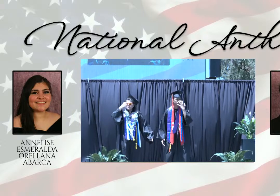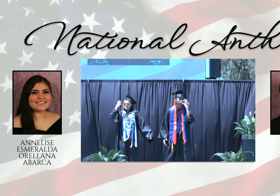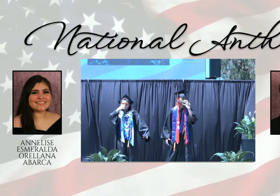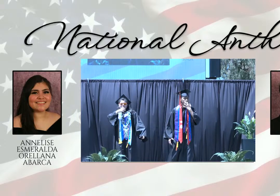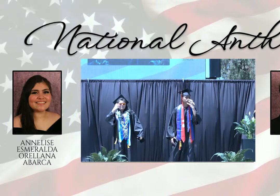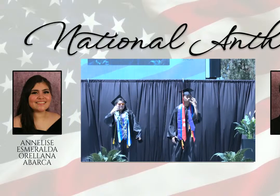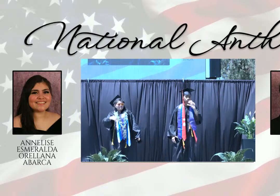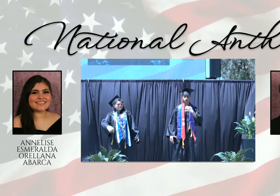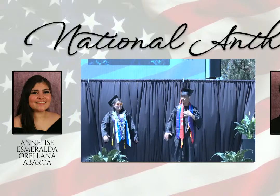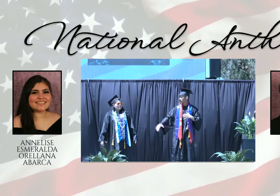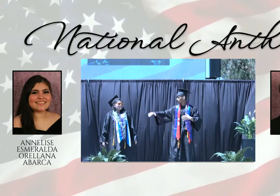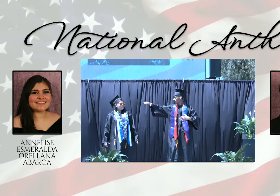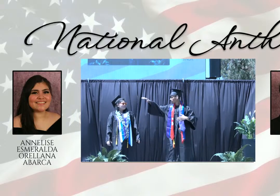light what so